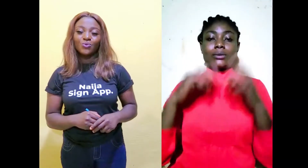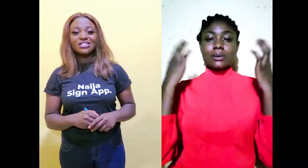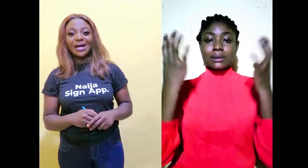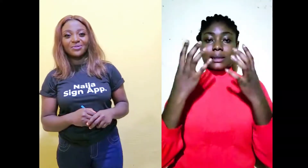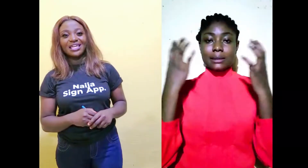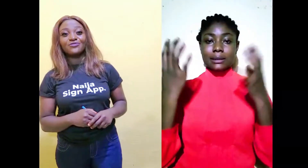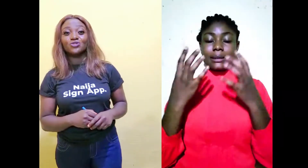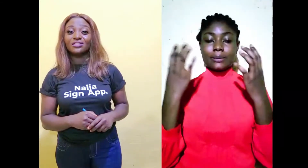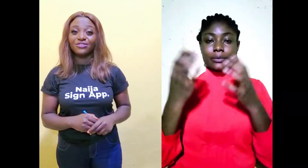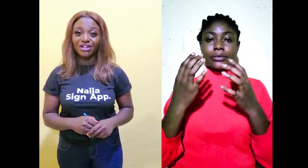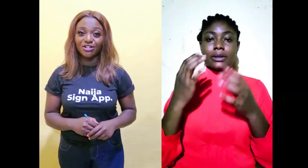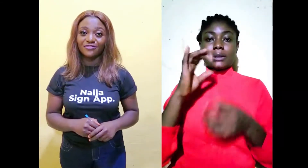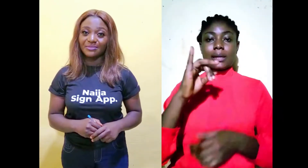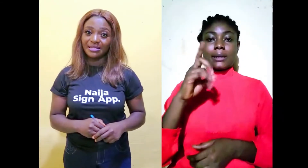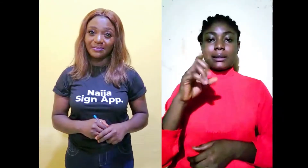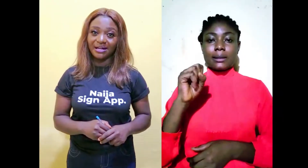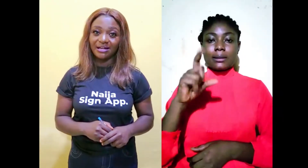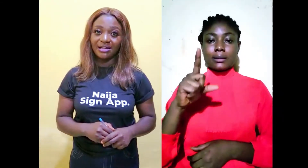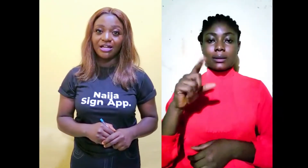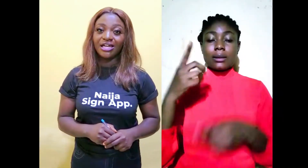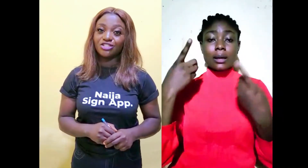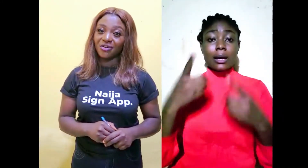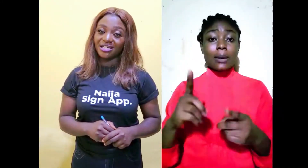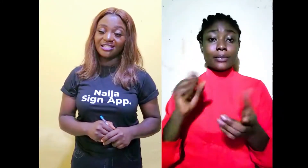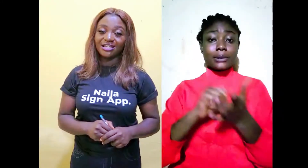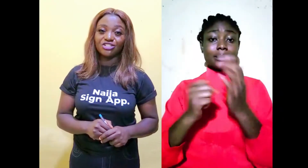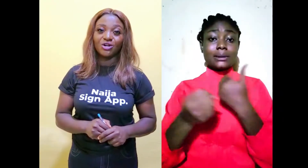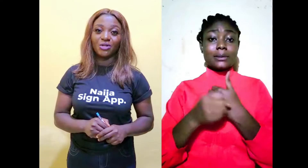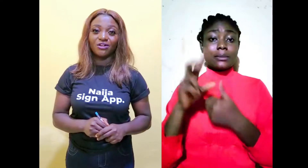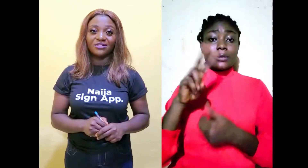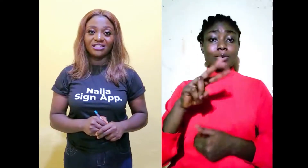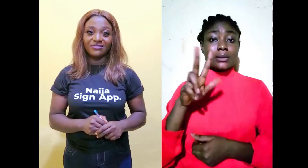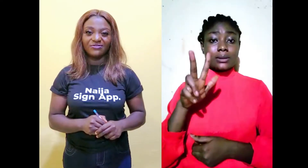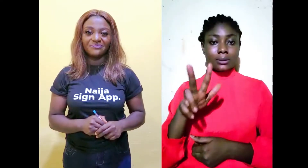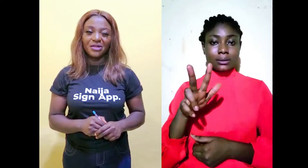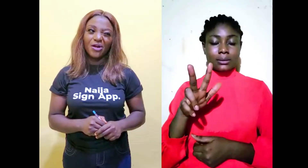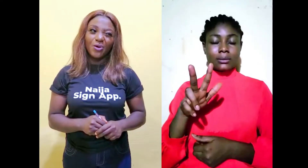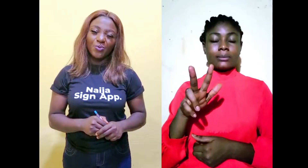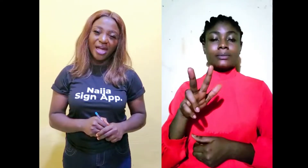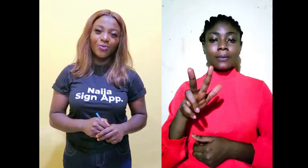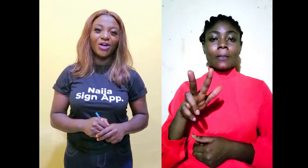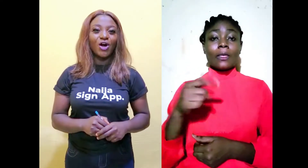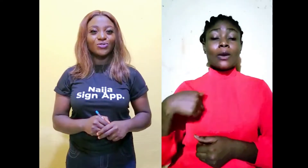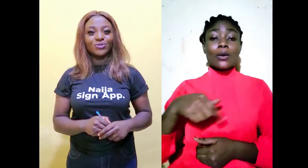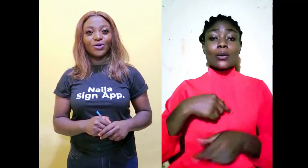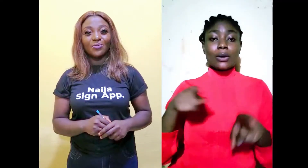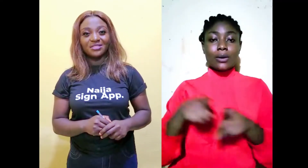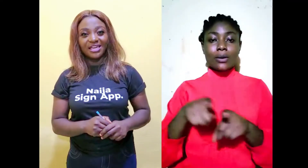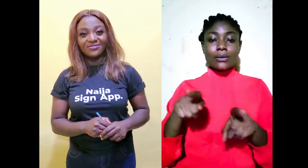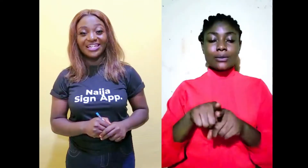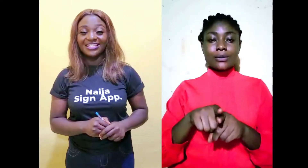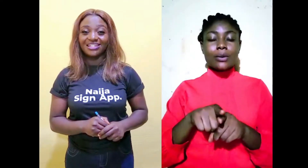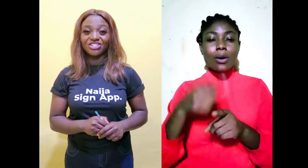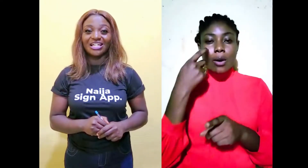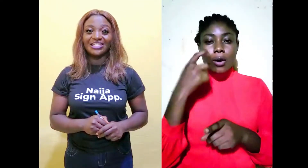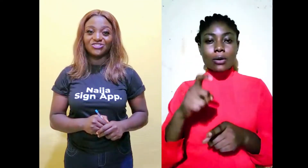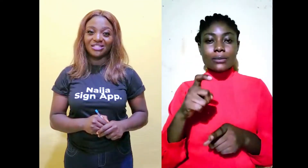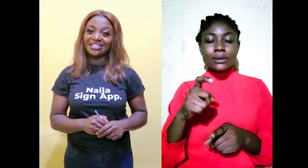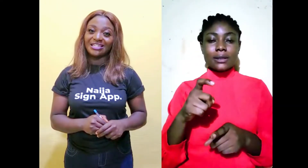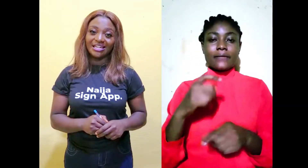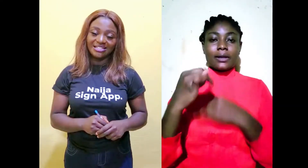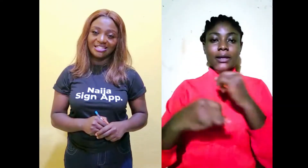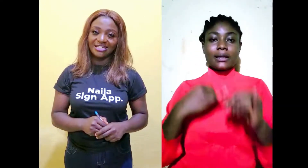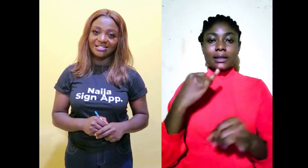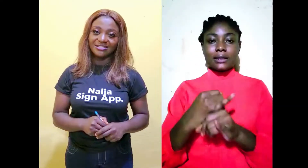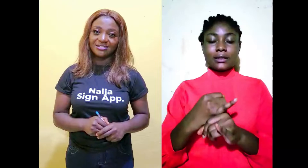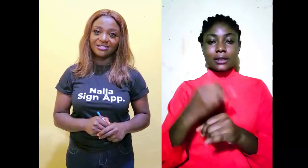Languages, which happens every 23rd of September during the International Week of the Deaf, where we also observe the International